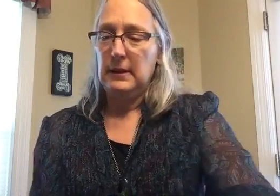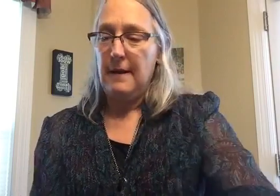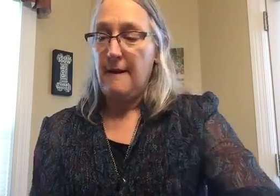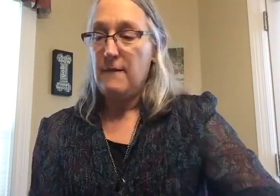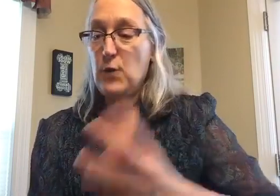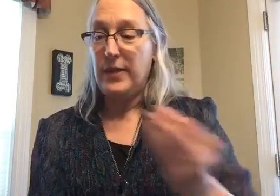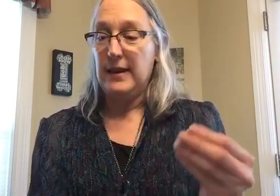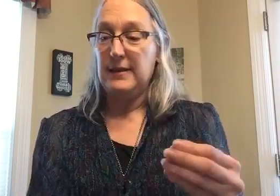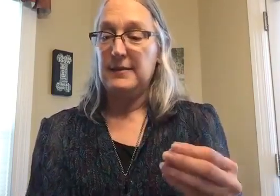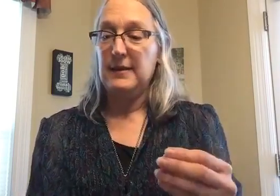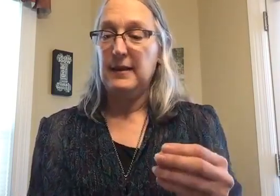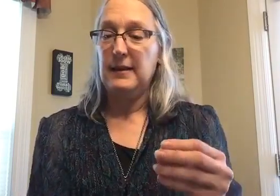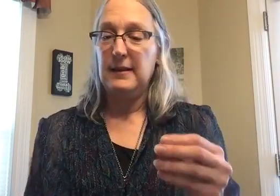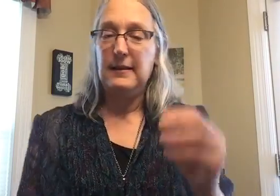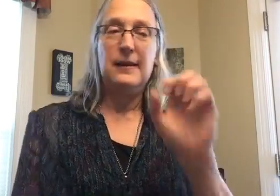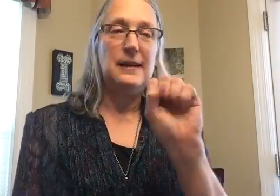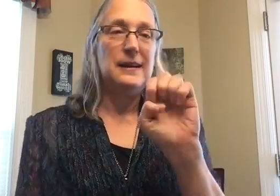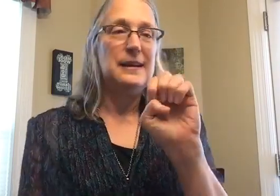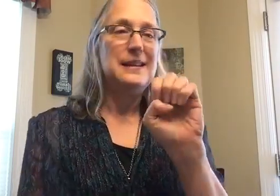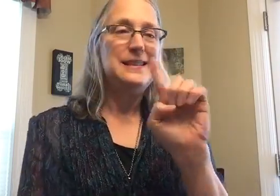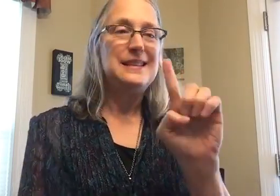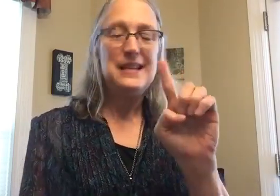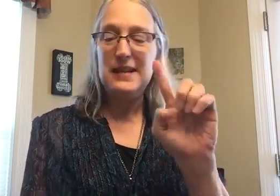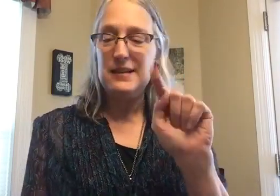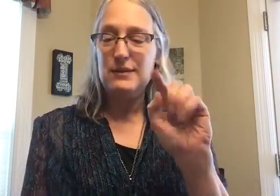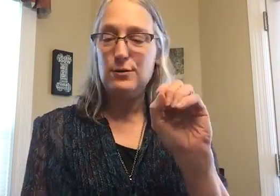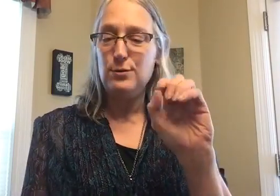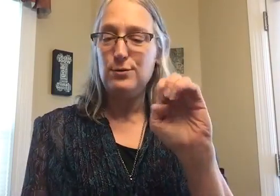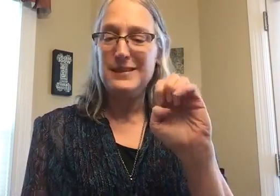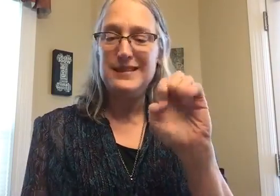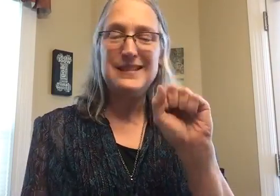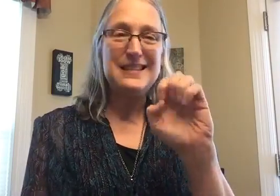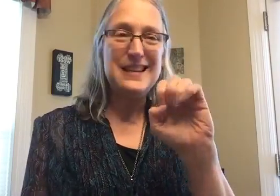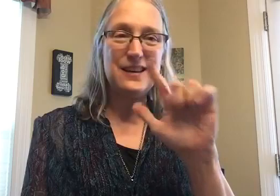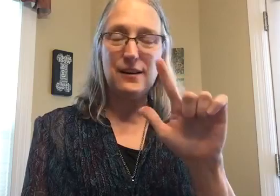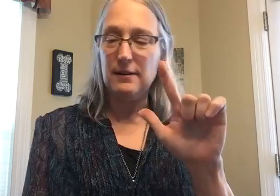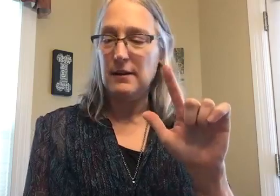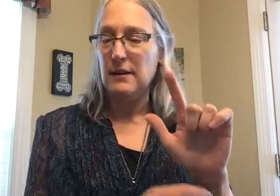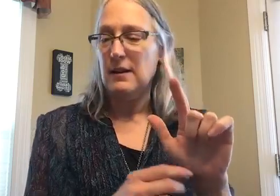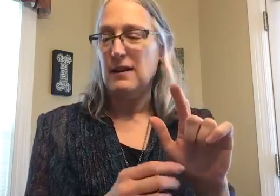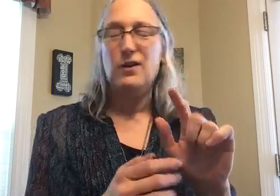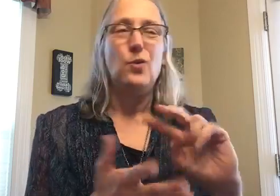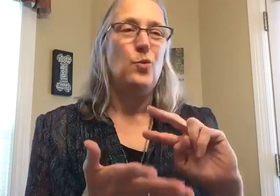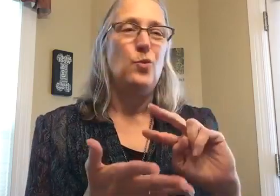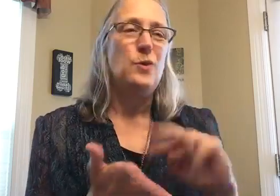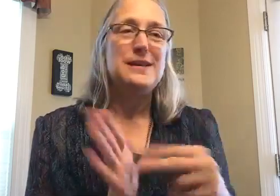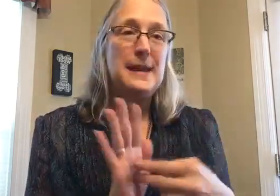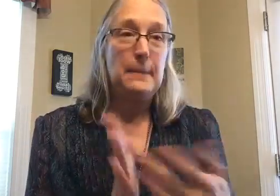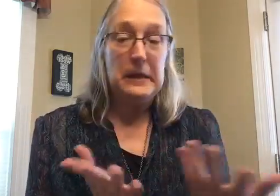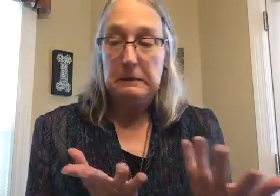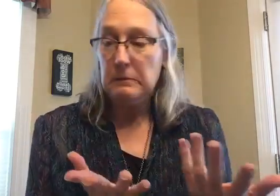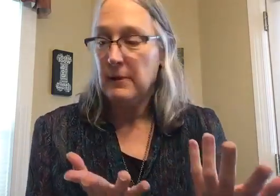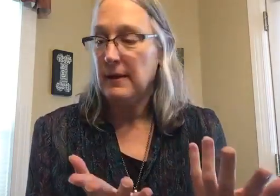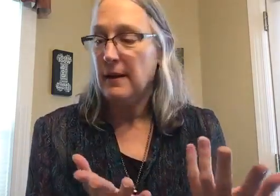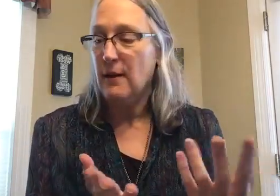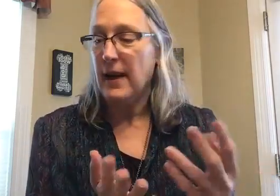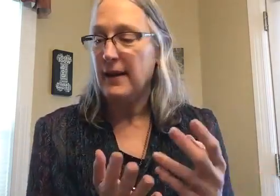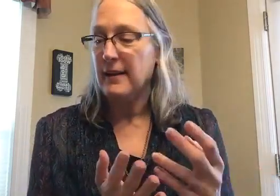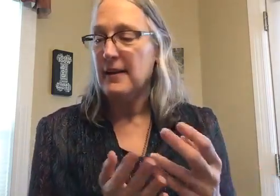a few things. The seed to seal. What does that mean? Okay,